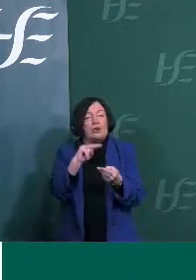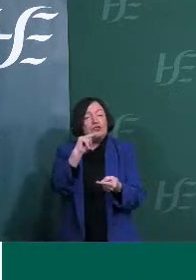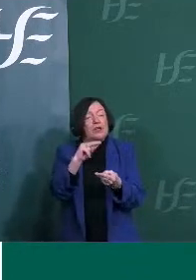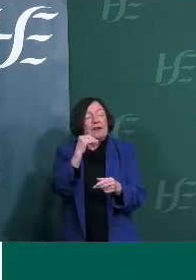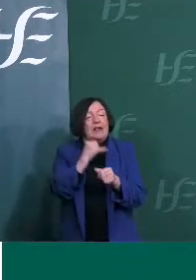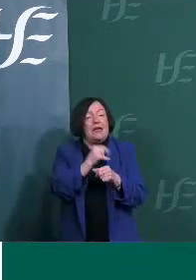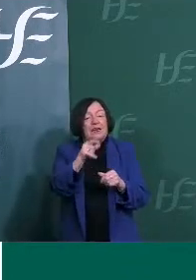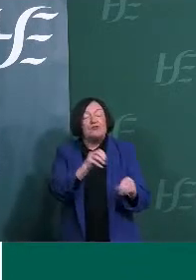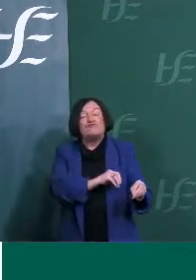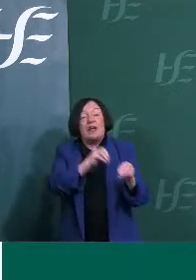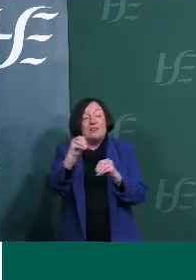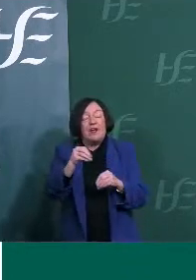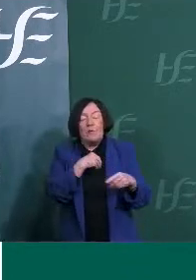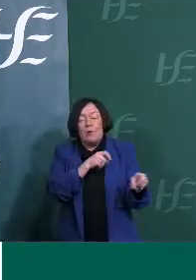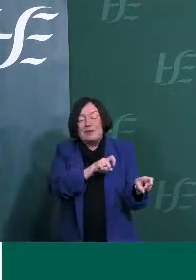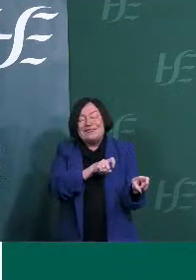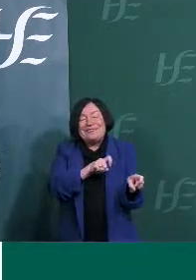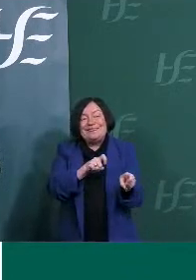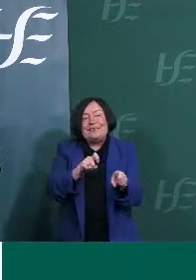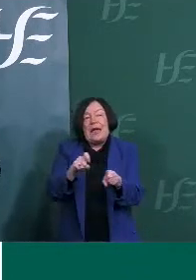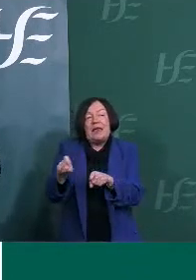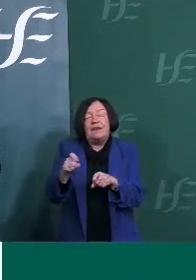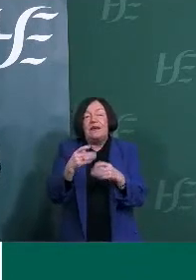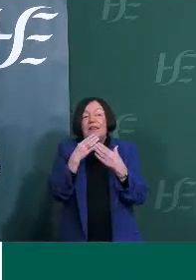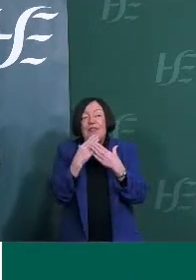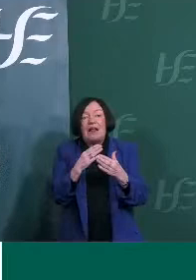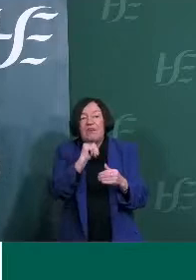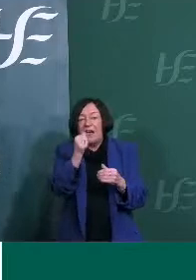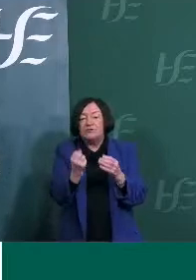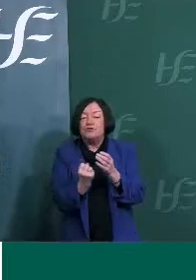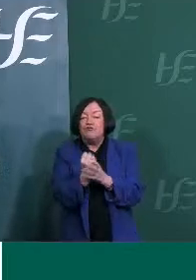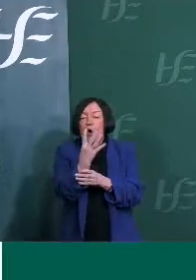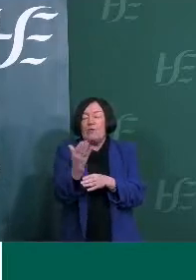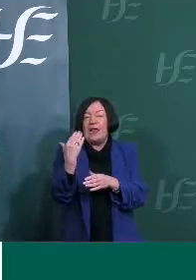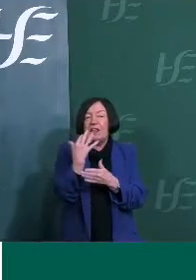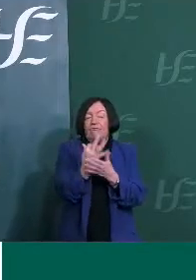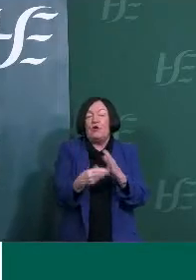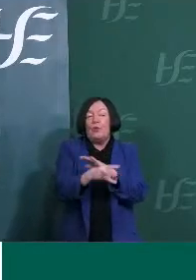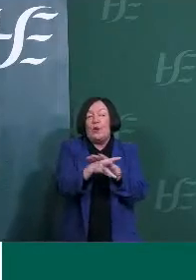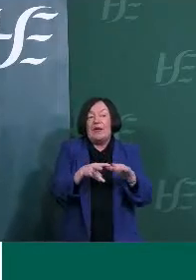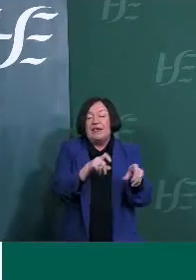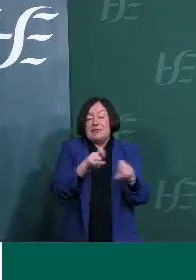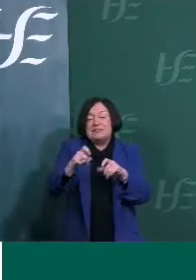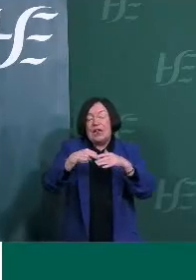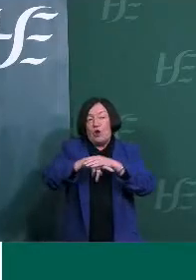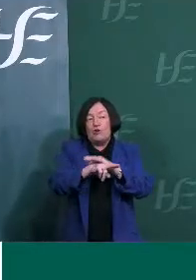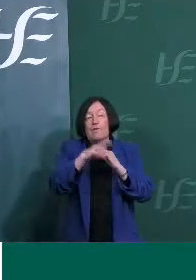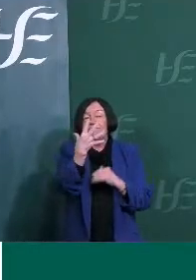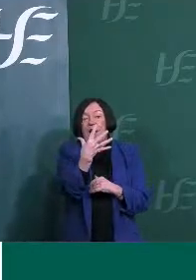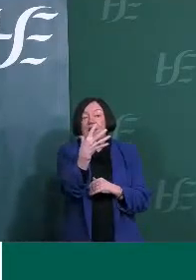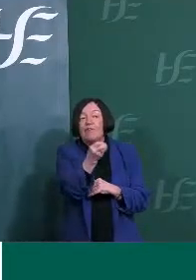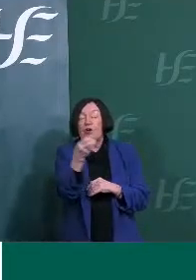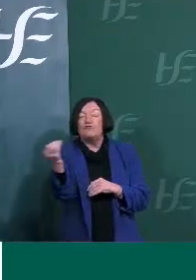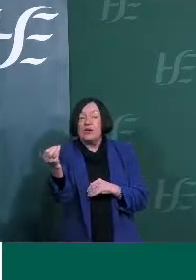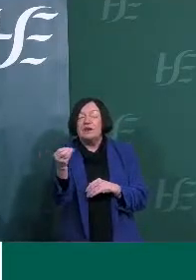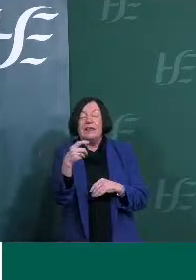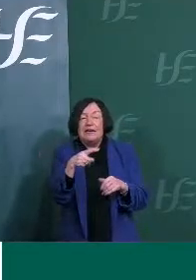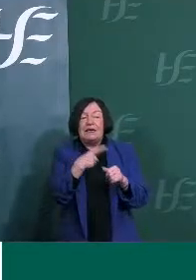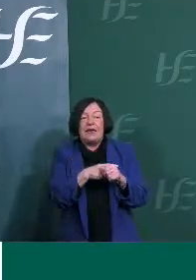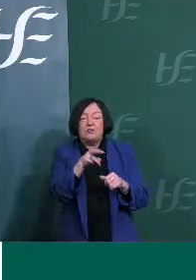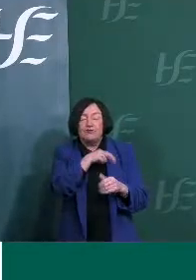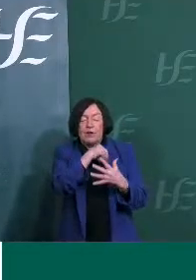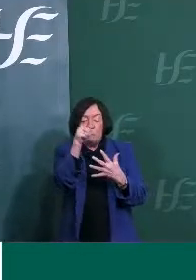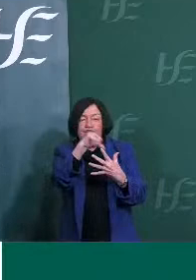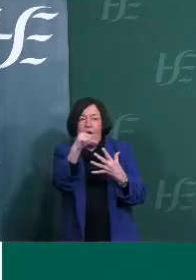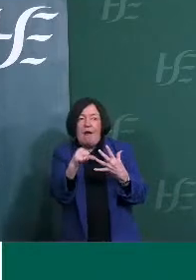of care, and we are maintaining that. Thankfully, it hasn't grown in the last number of weeks. It's still under 500. And obviously, again, that's a real